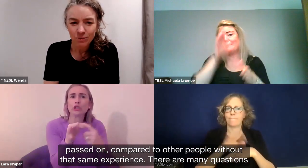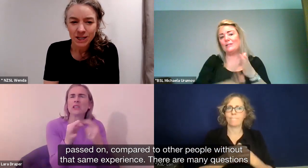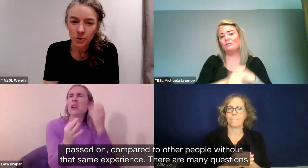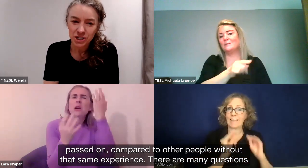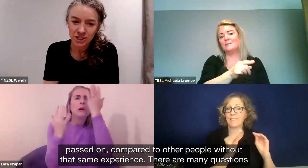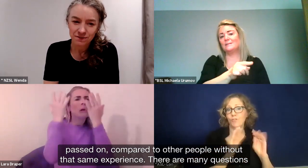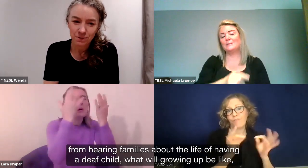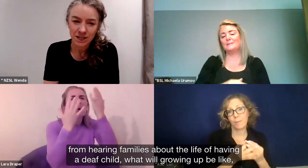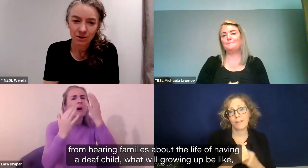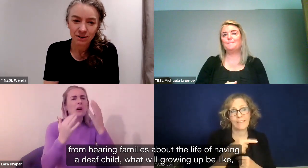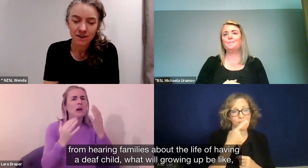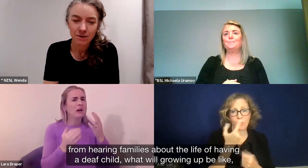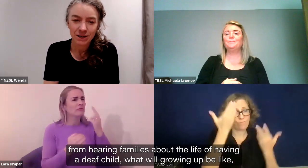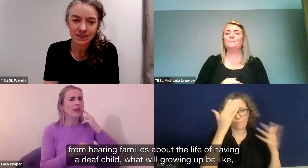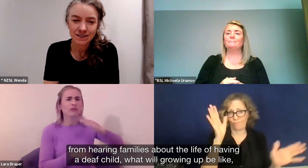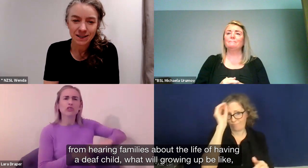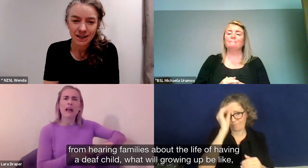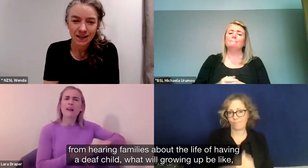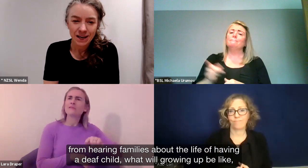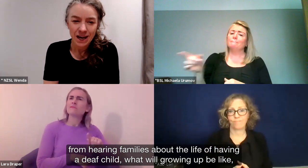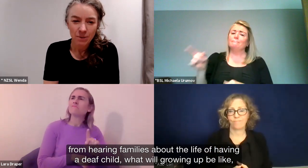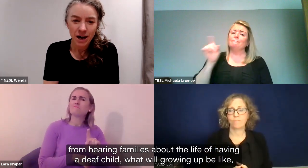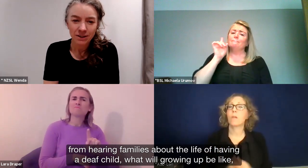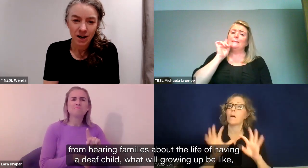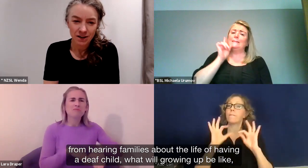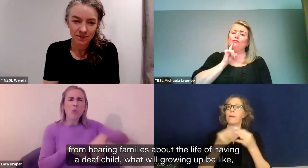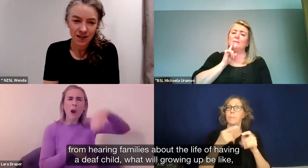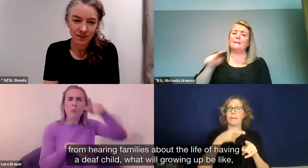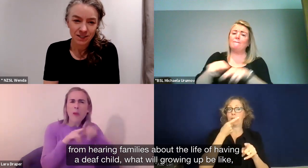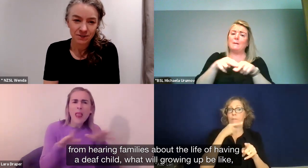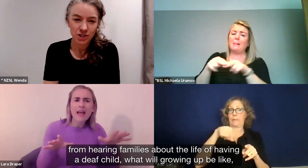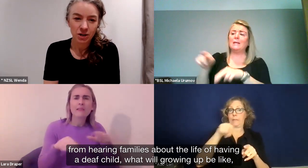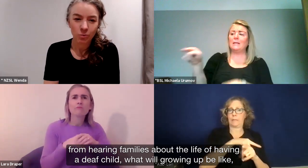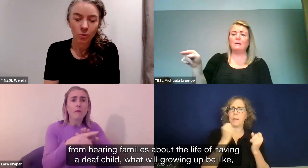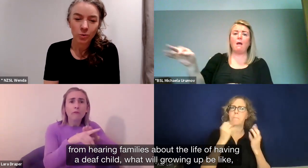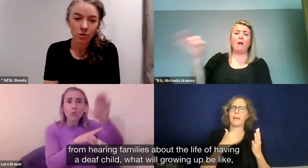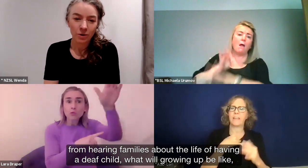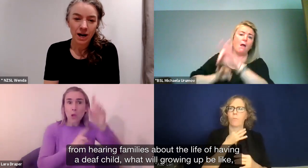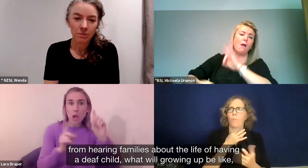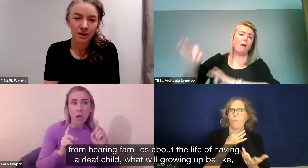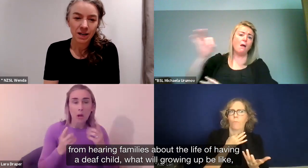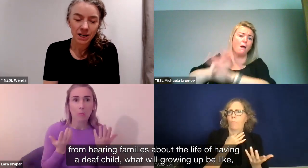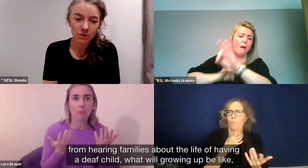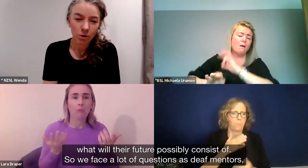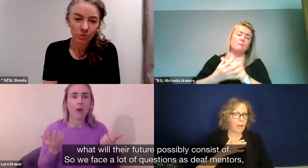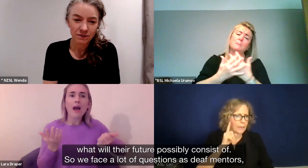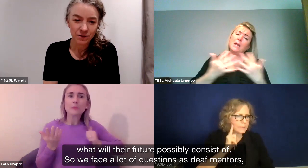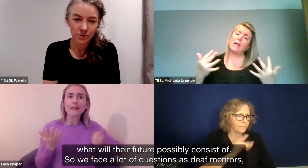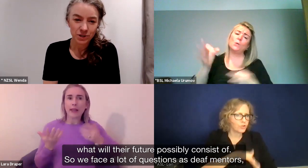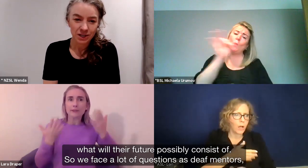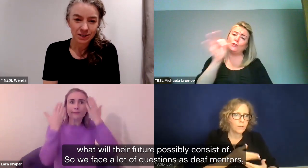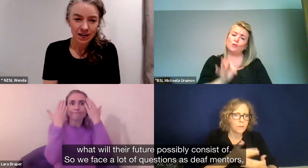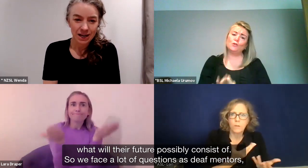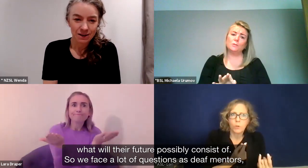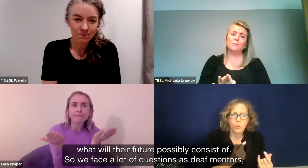There are many questions from hearing families about the life of having a deaf child. What will growing up be like? What will their